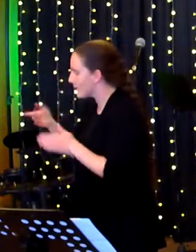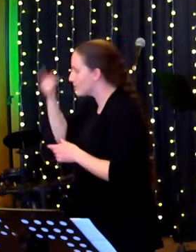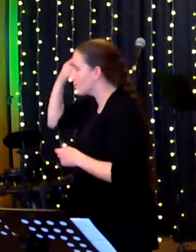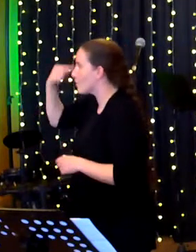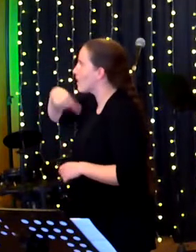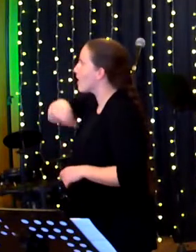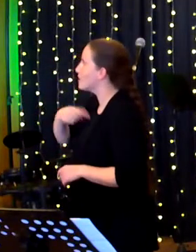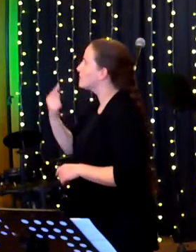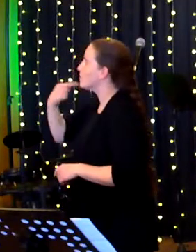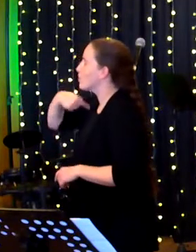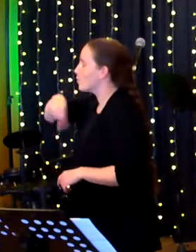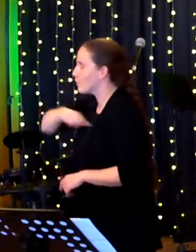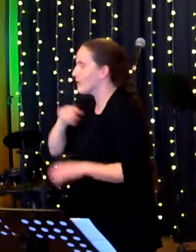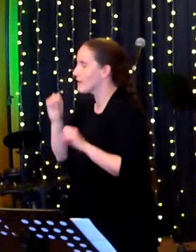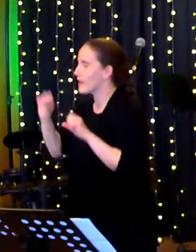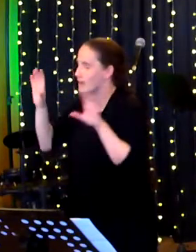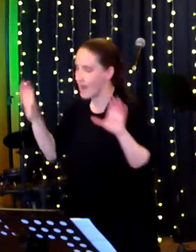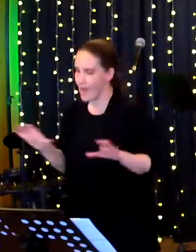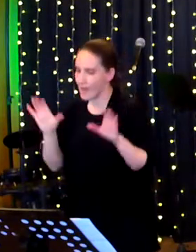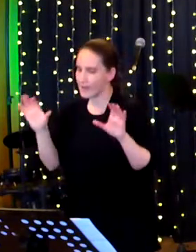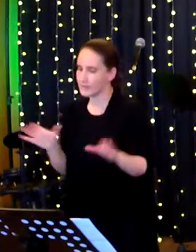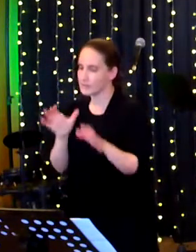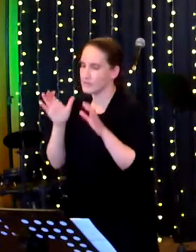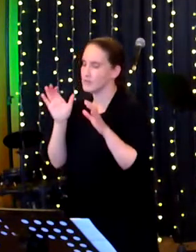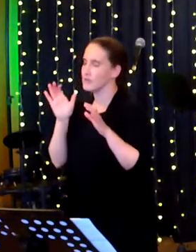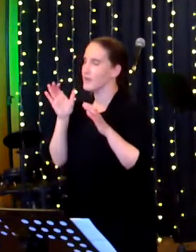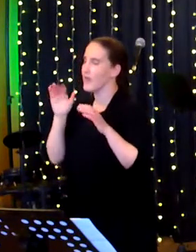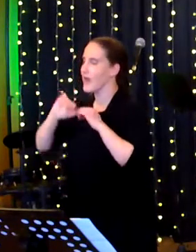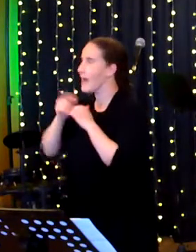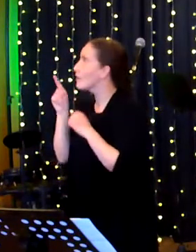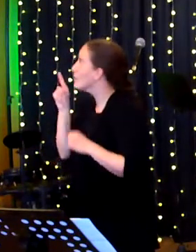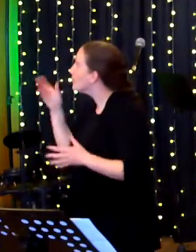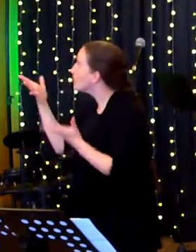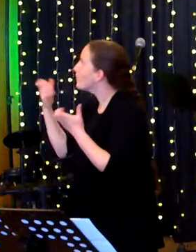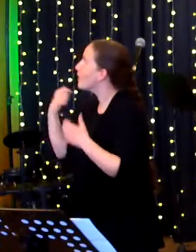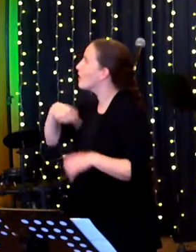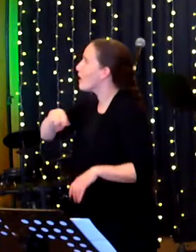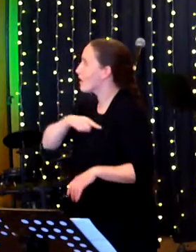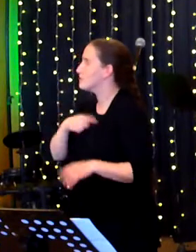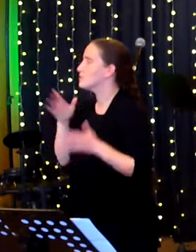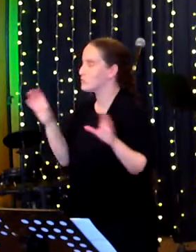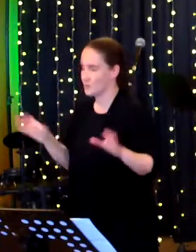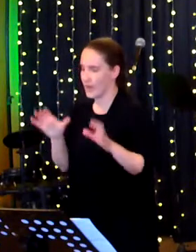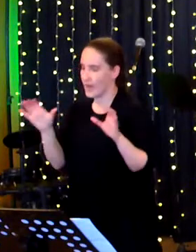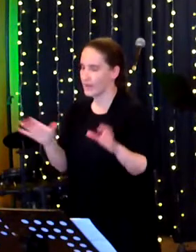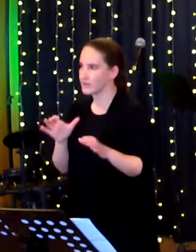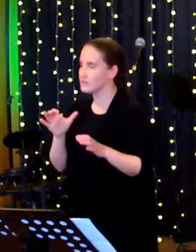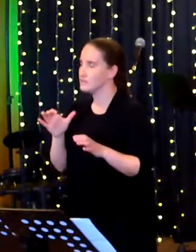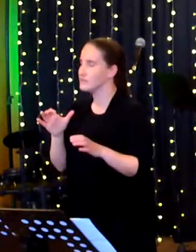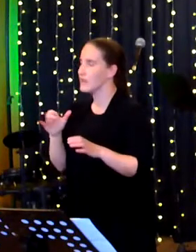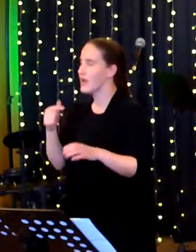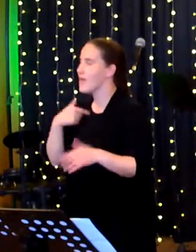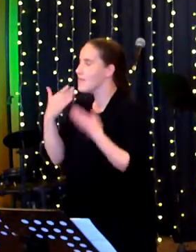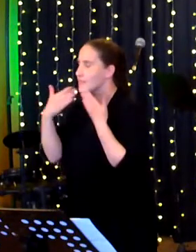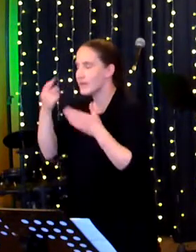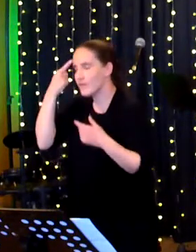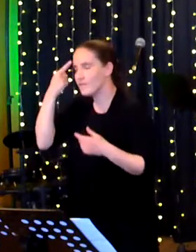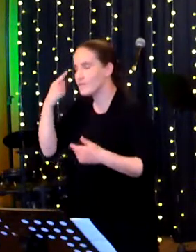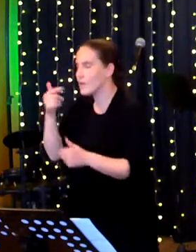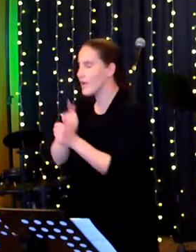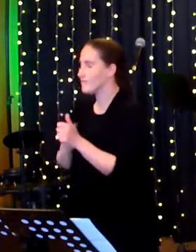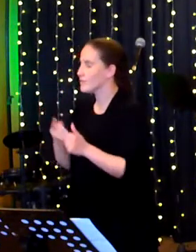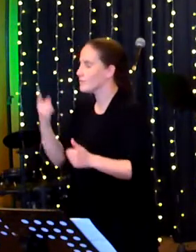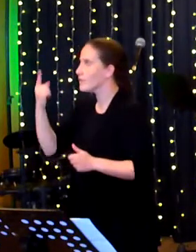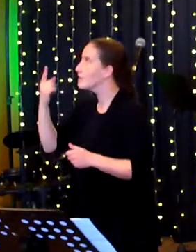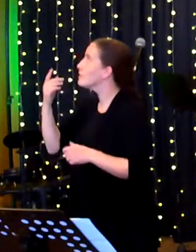earth. Lord, I thank you today for those who are faithfully continuing to believe. God, we thank you that